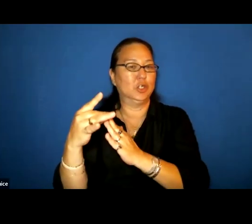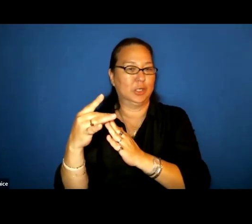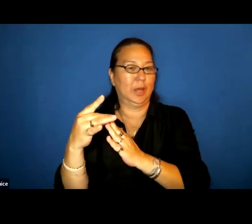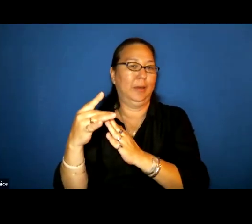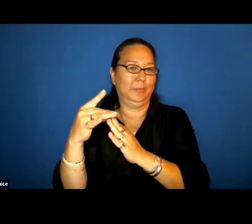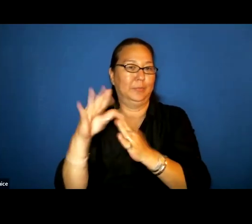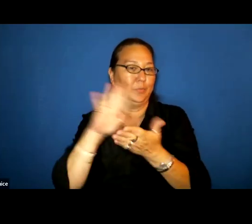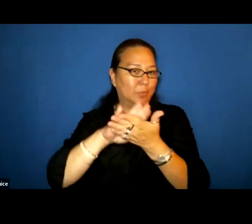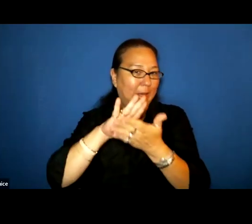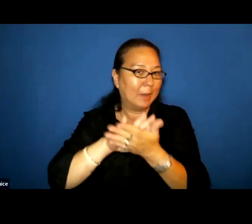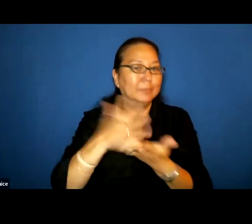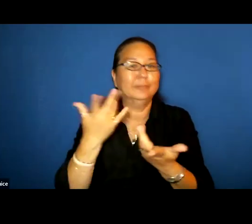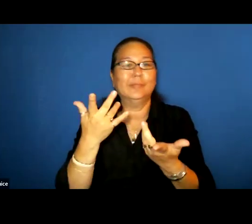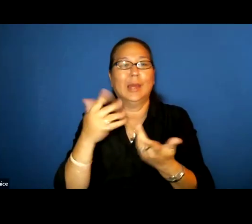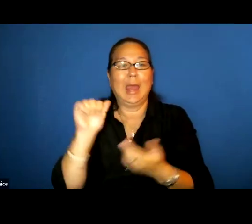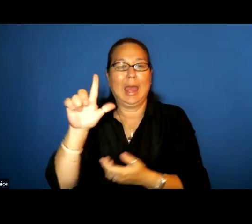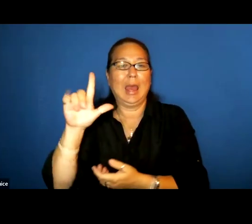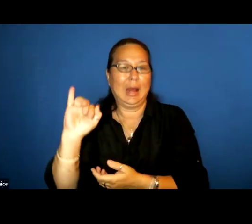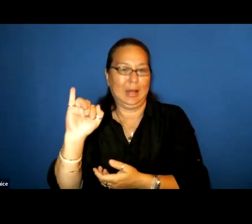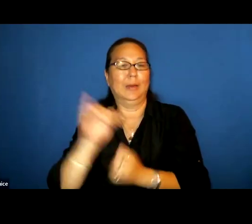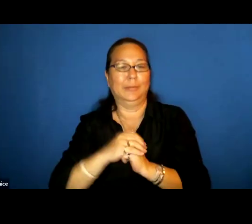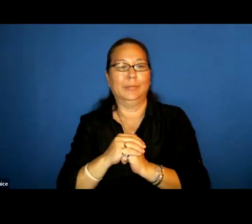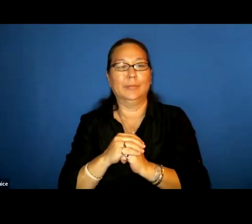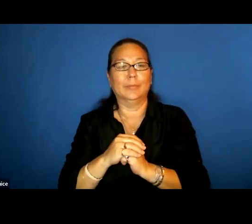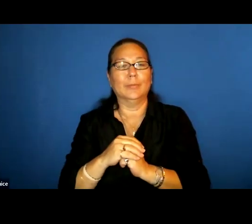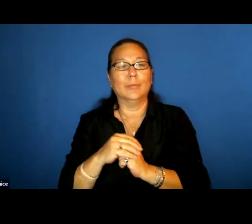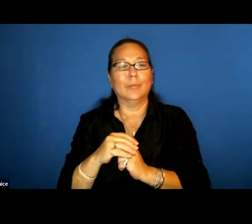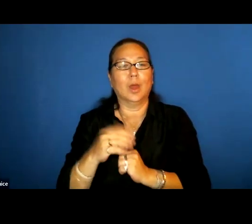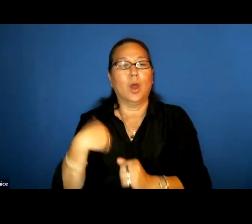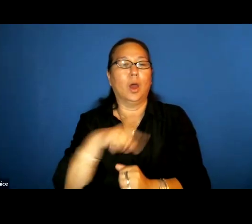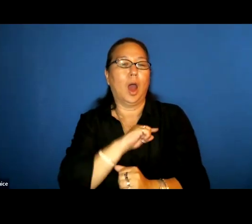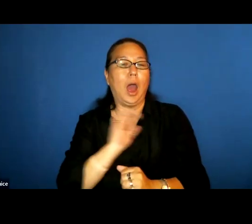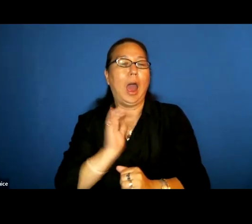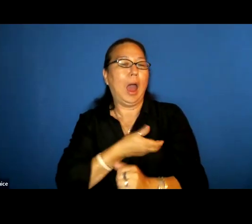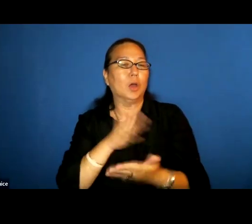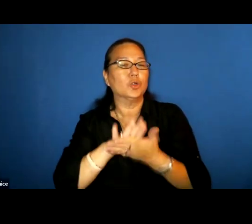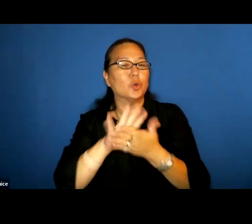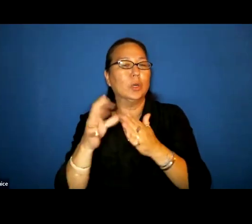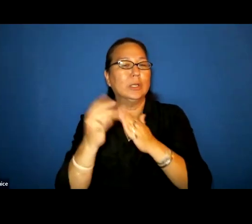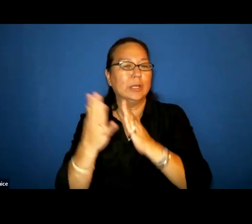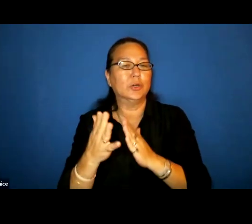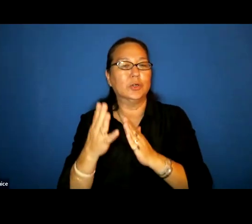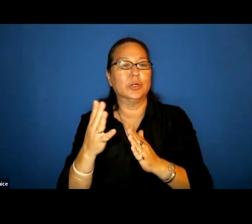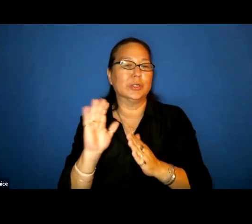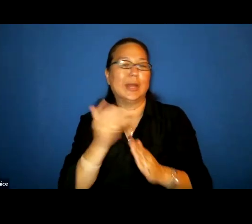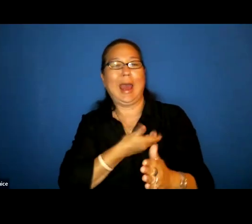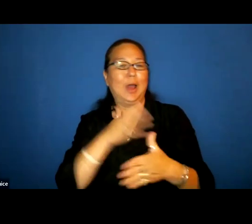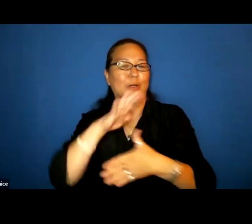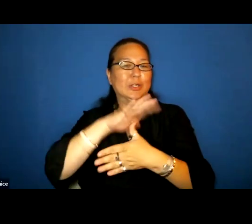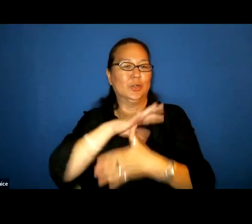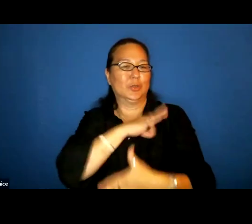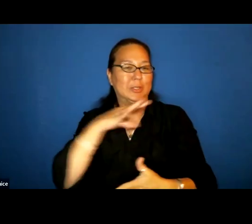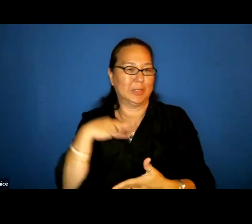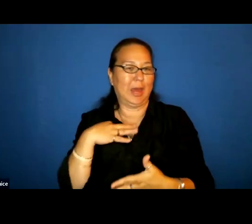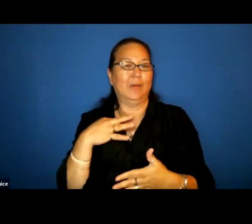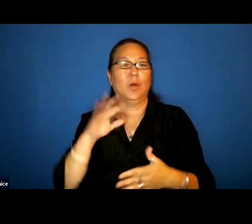We welcomed also 300 new teachers to our new Educator Institute, and they were all very spirited and ready to go